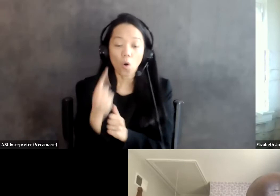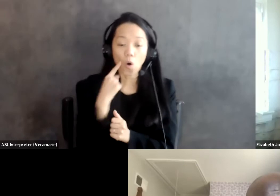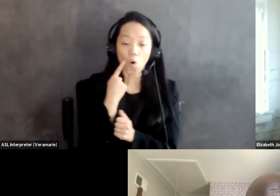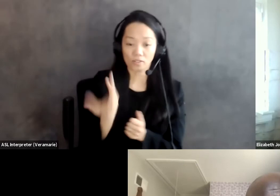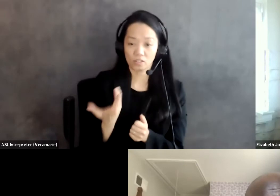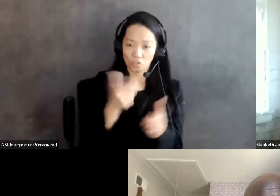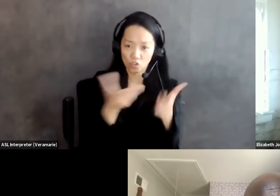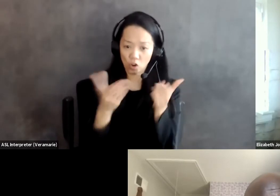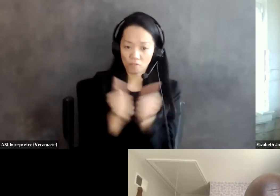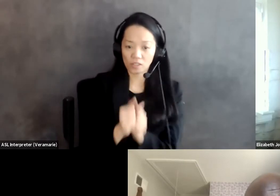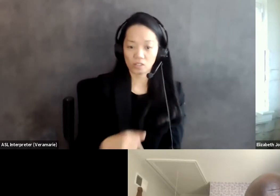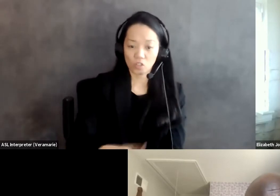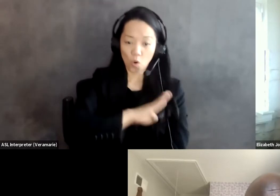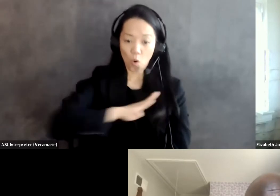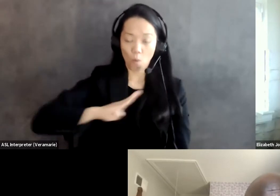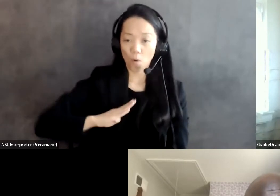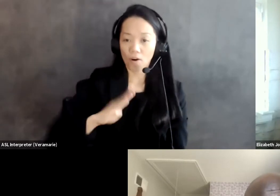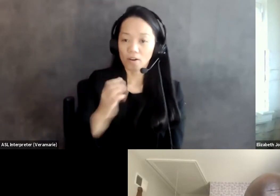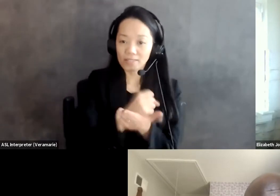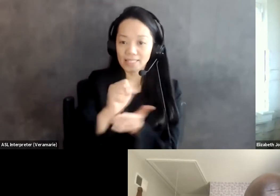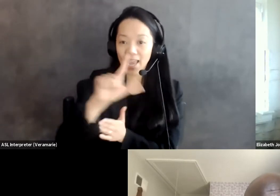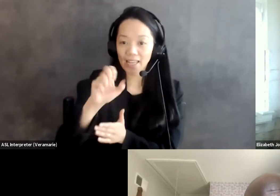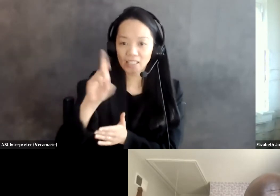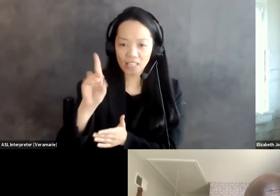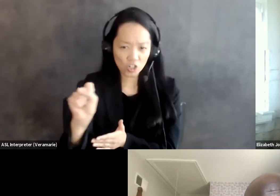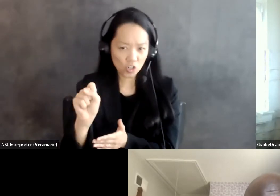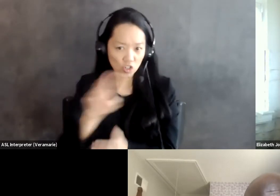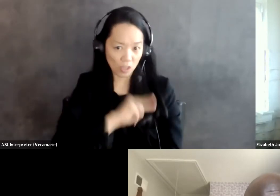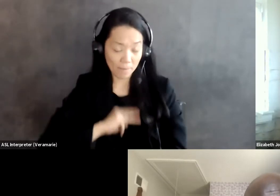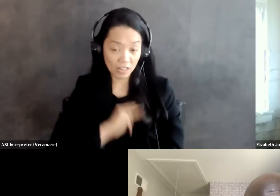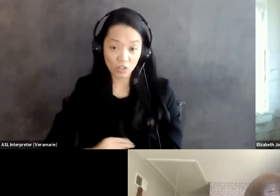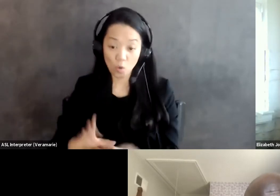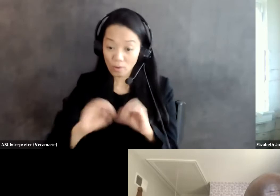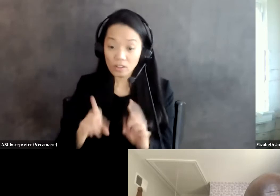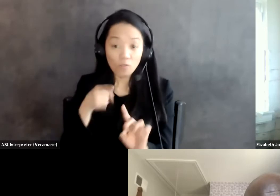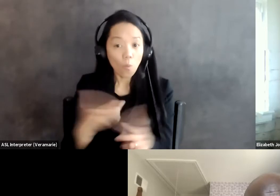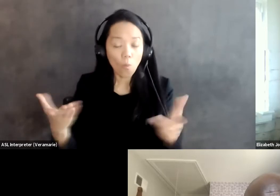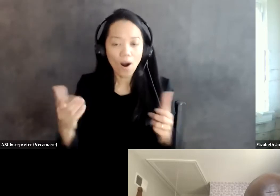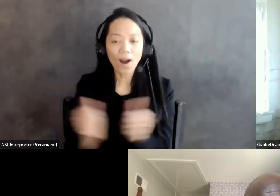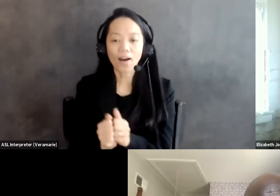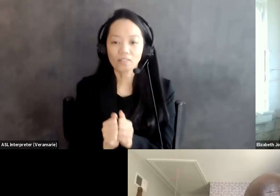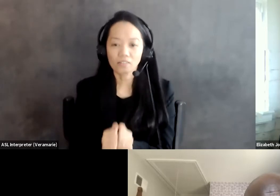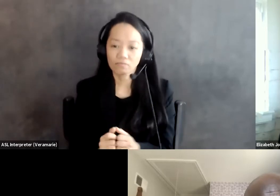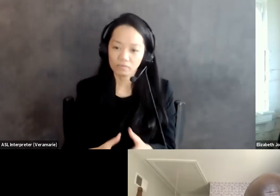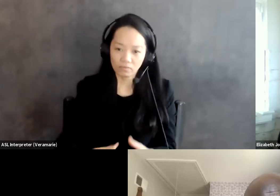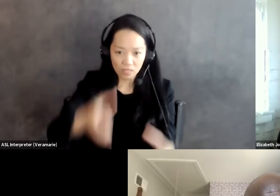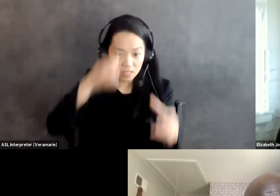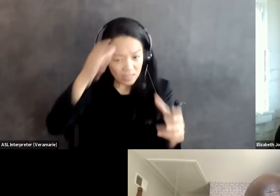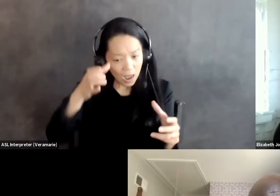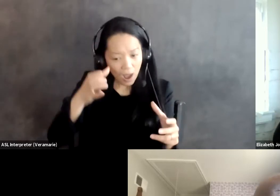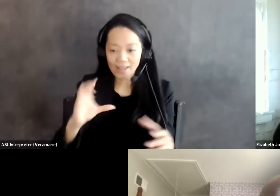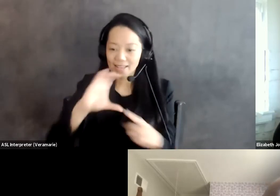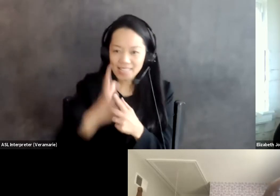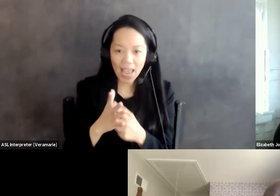on the board of St. Leonard's Ministries, an organization that provides comprehensive residential, case management,